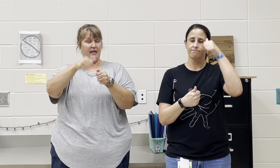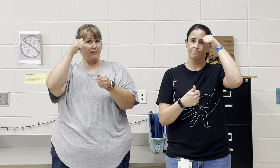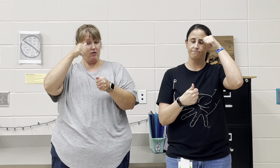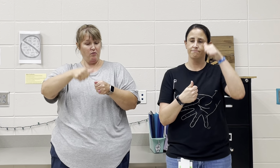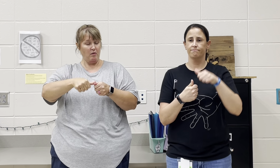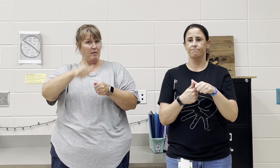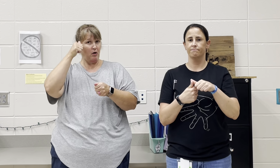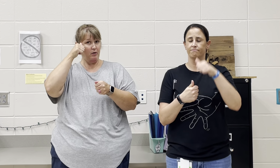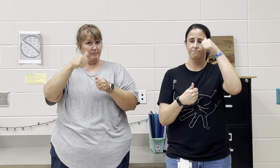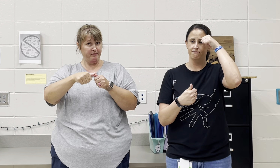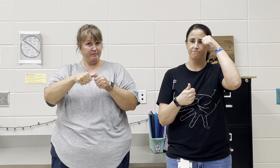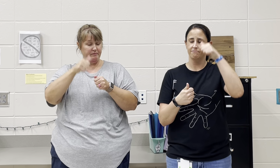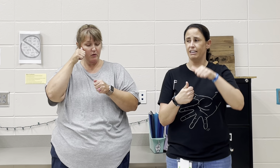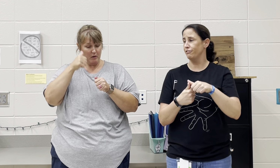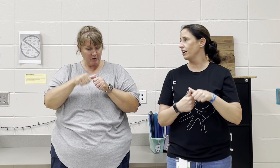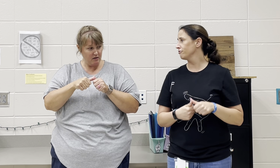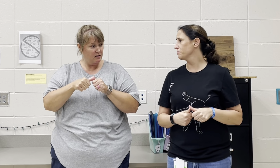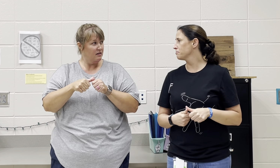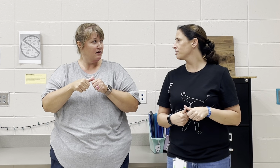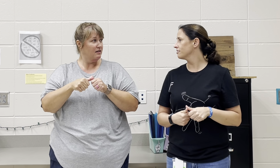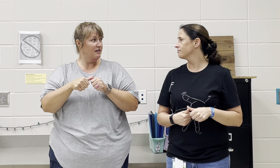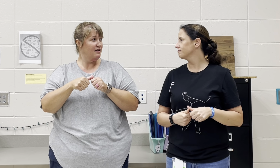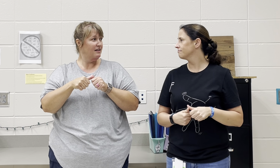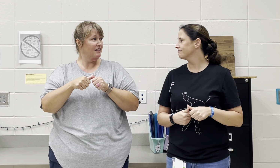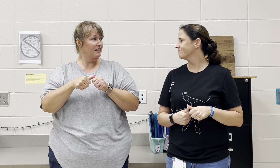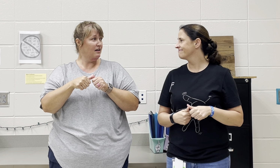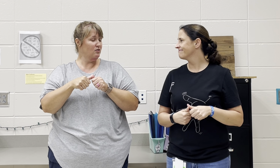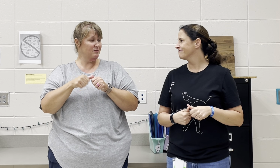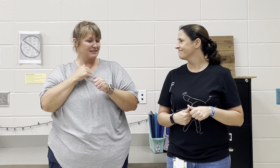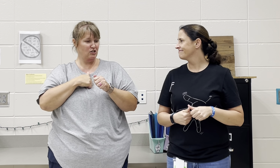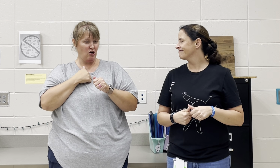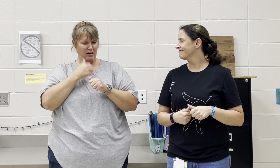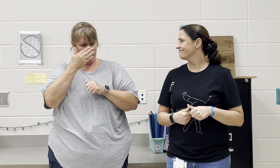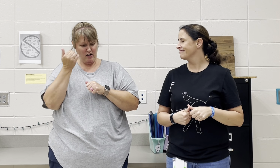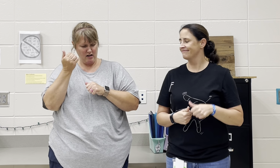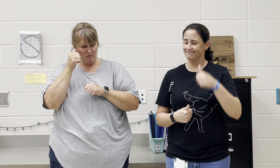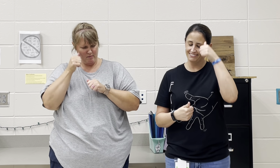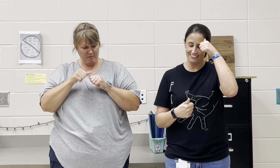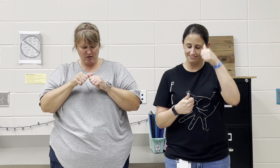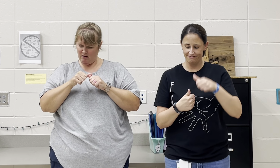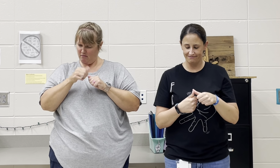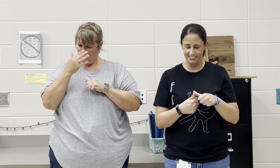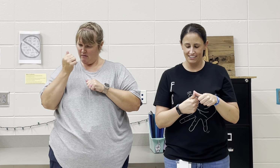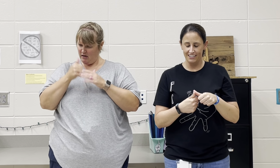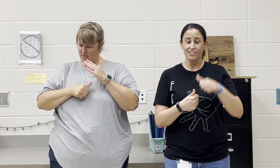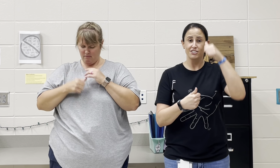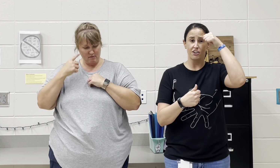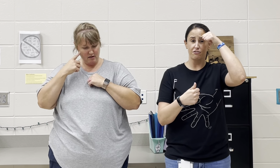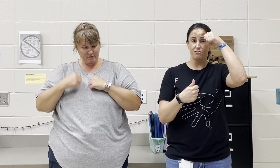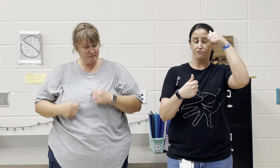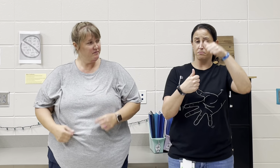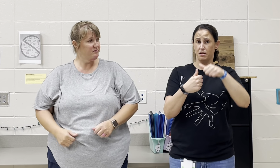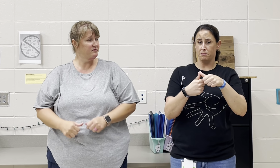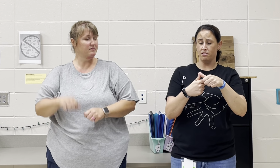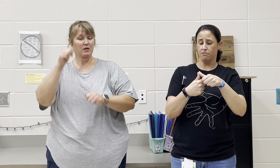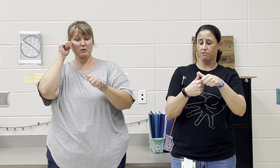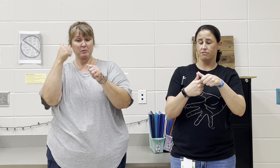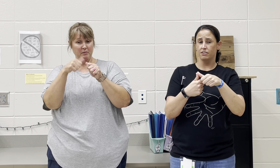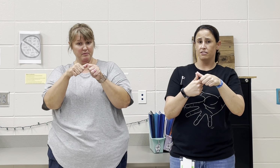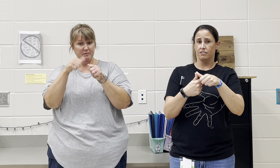together. Remember. I forgot remember. Oh, sorry, you forgot. Remember. So remember,